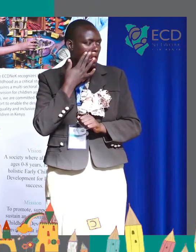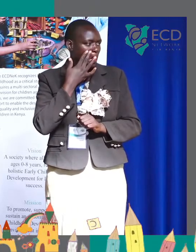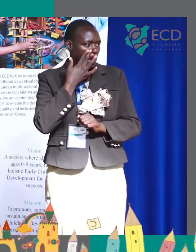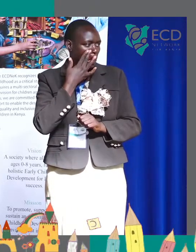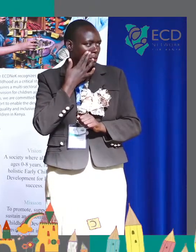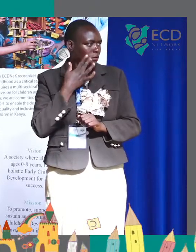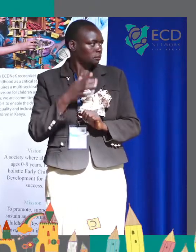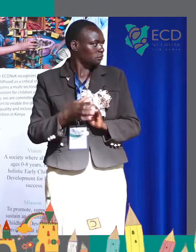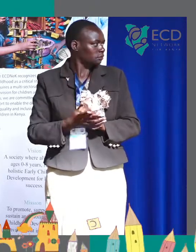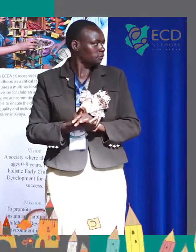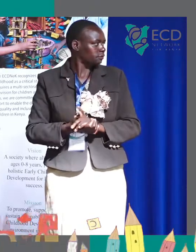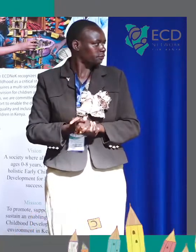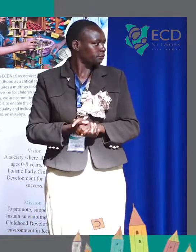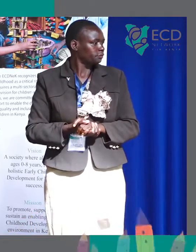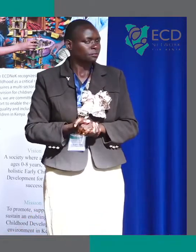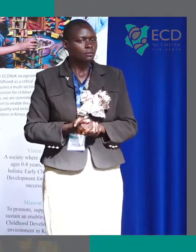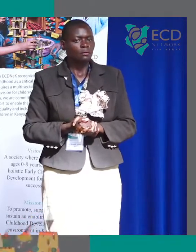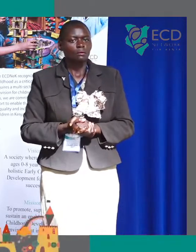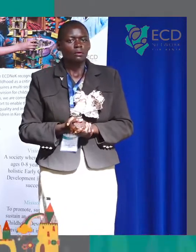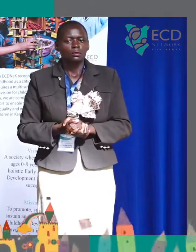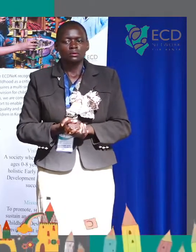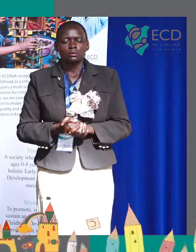B.